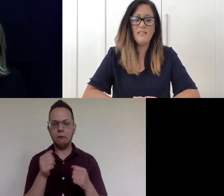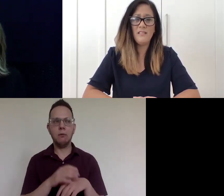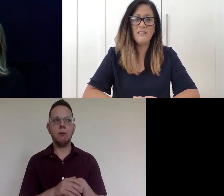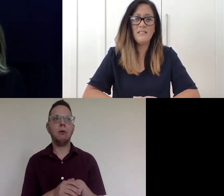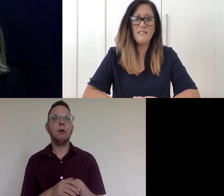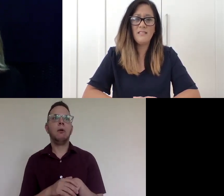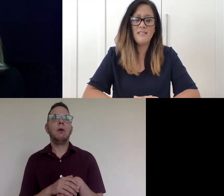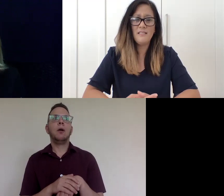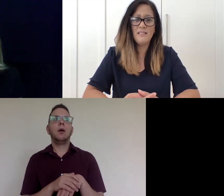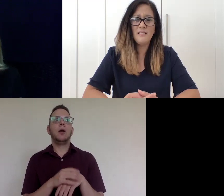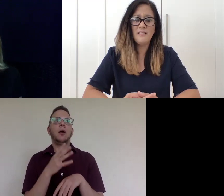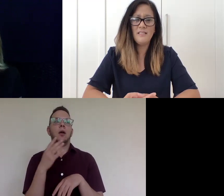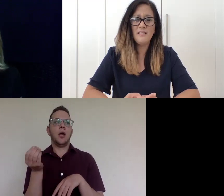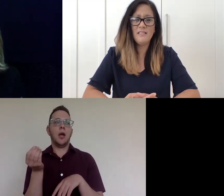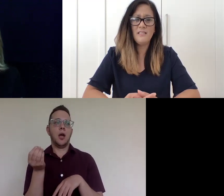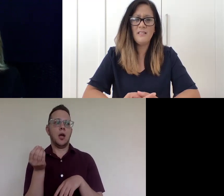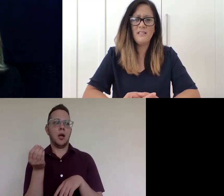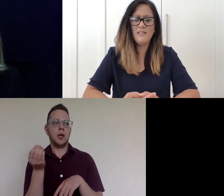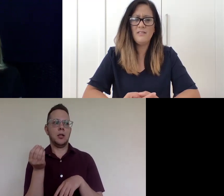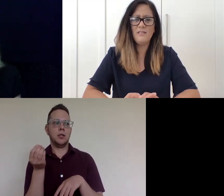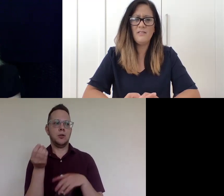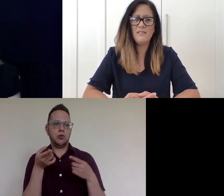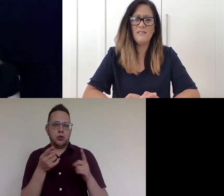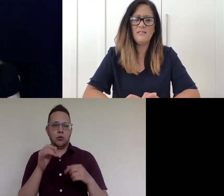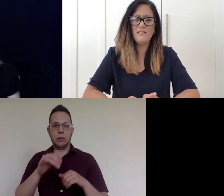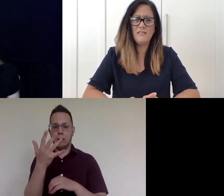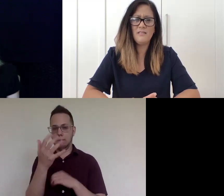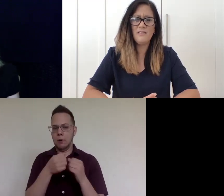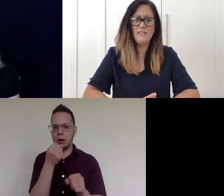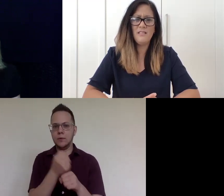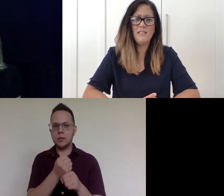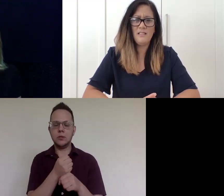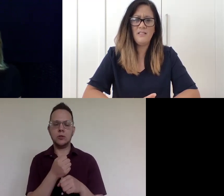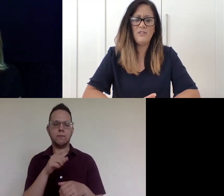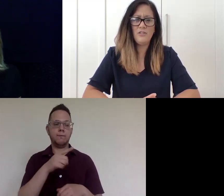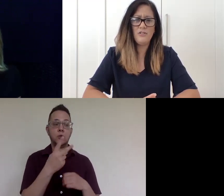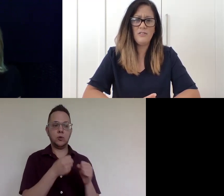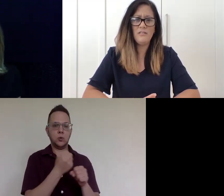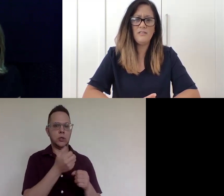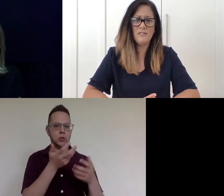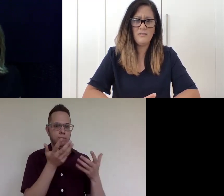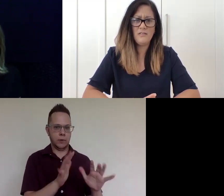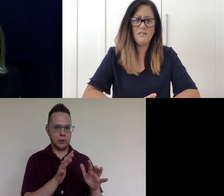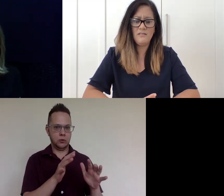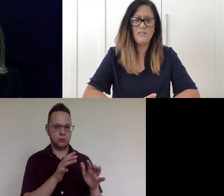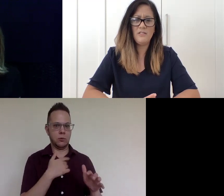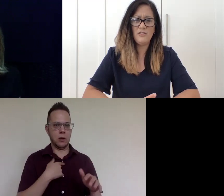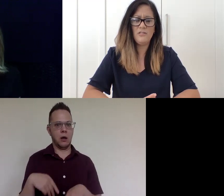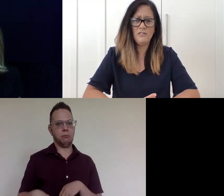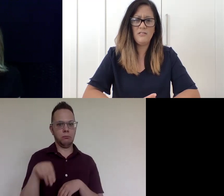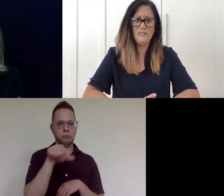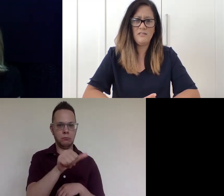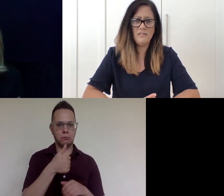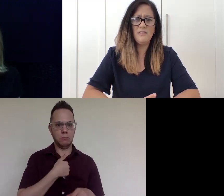because it took 5 years to complete the court case. And during those 5 years,